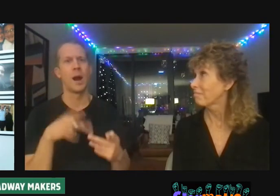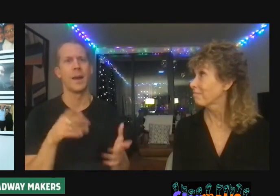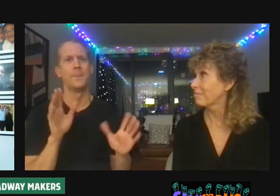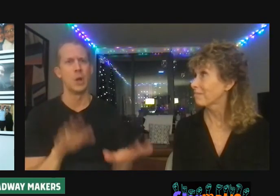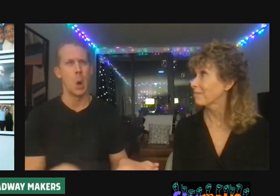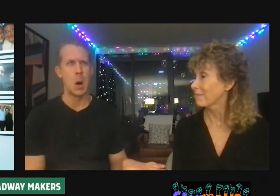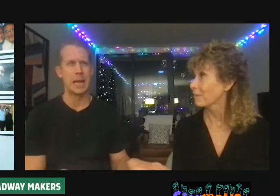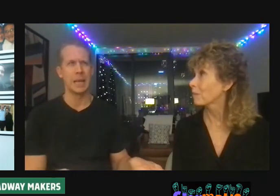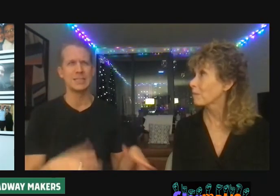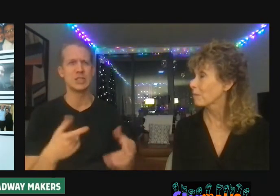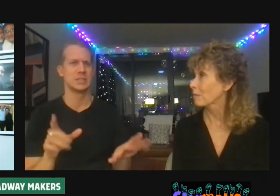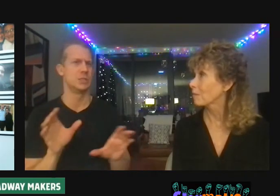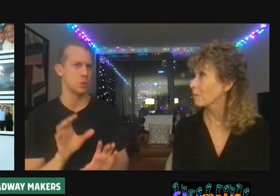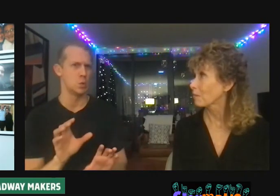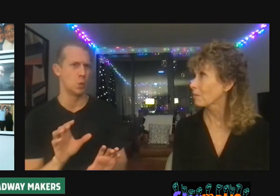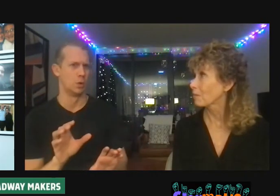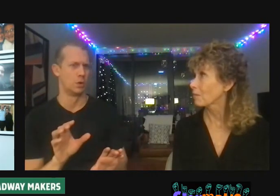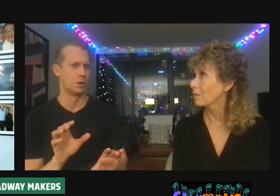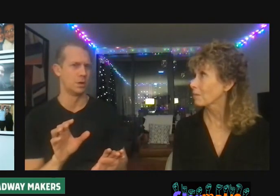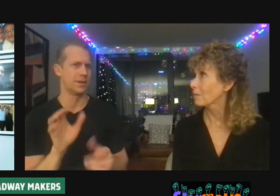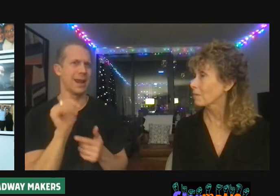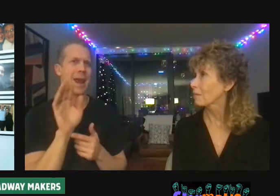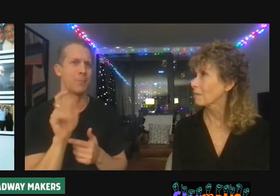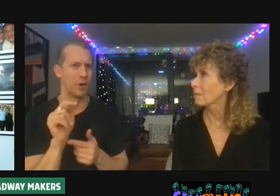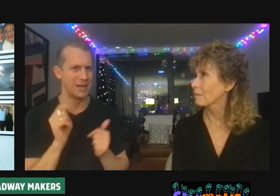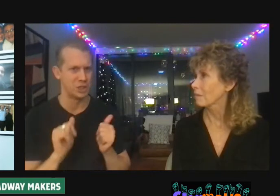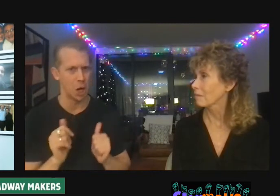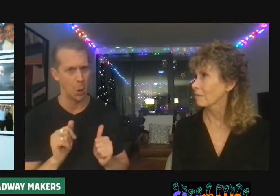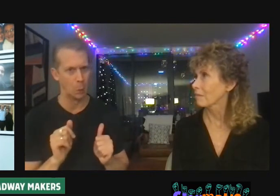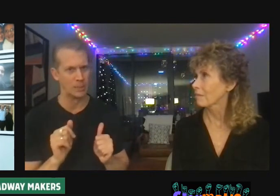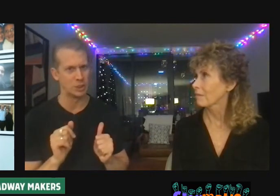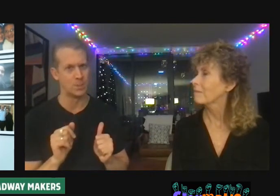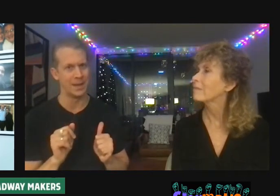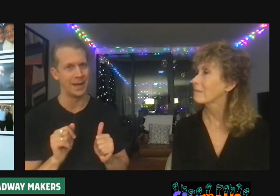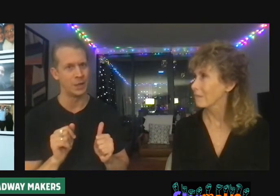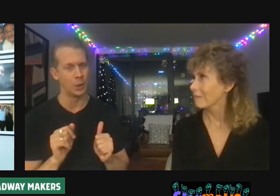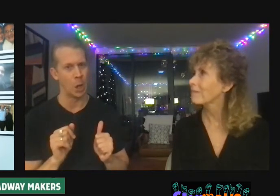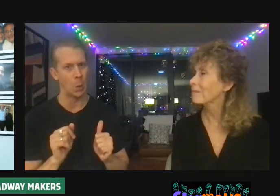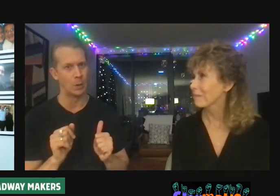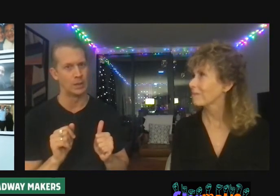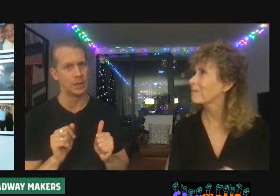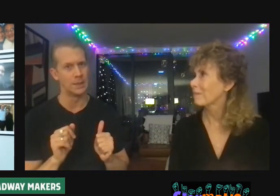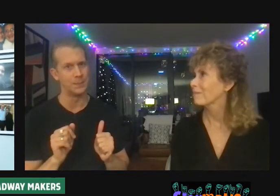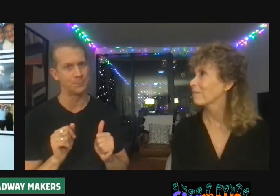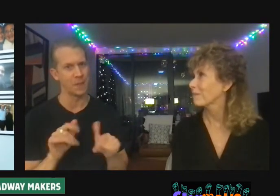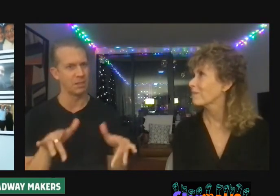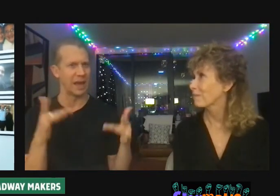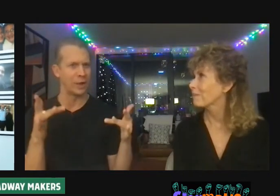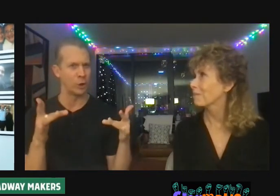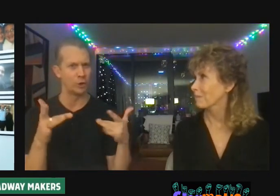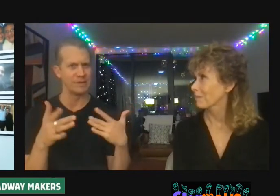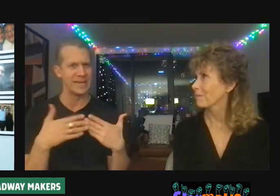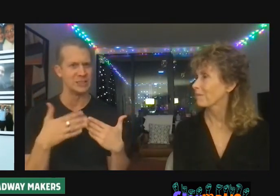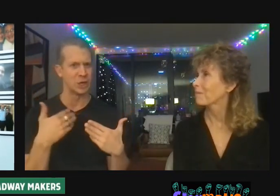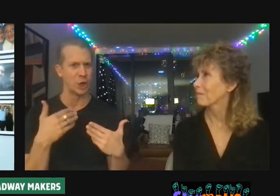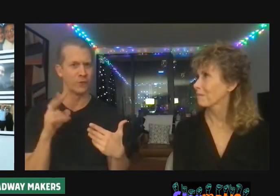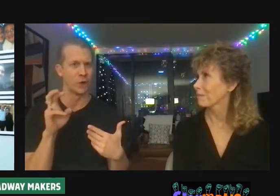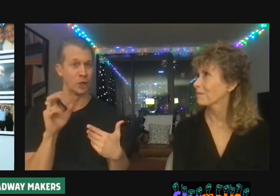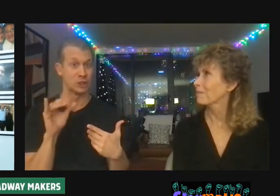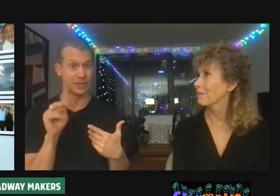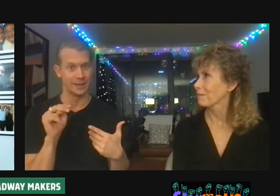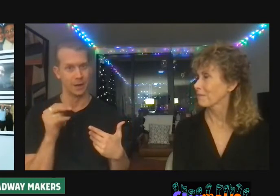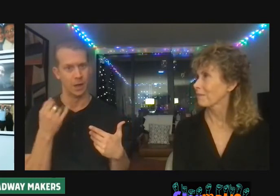she brought up, you know what, let's just do the cabaret show, which could be, you know, a lighter,